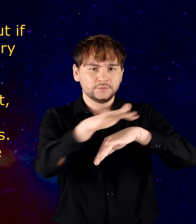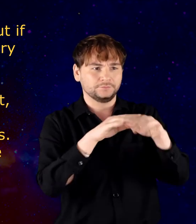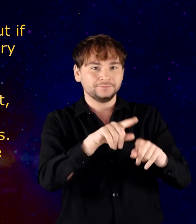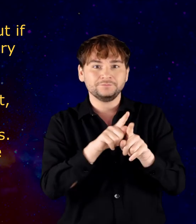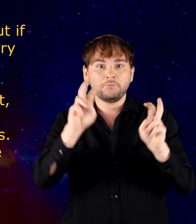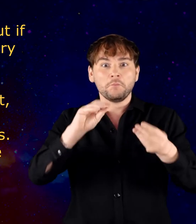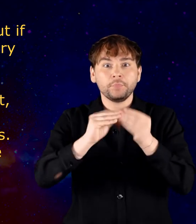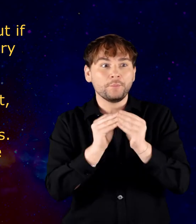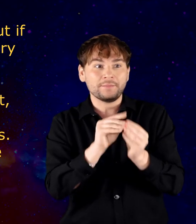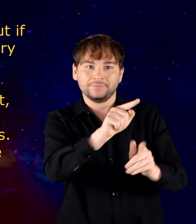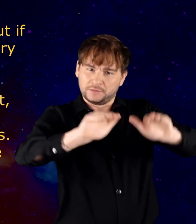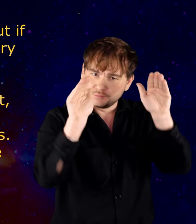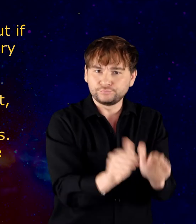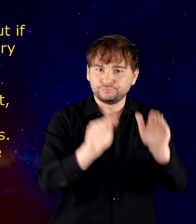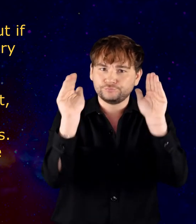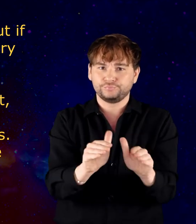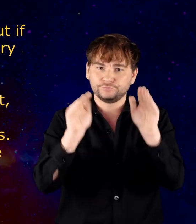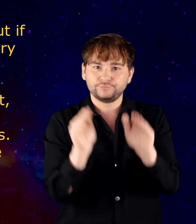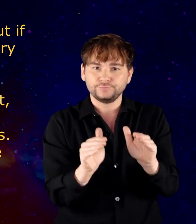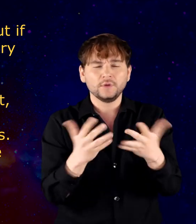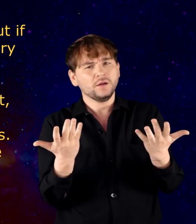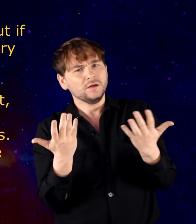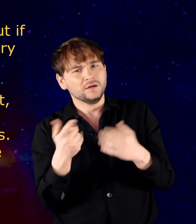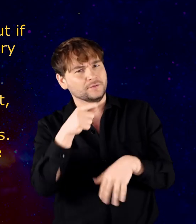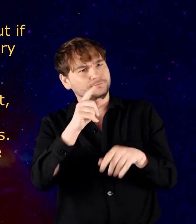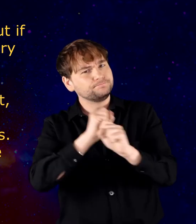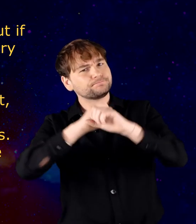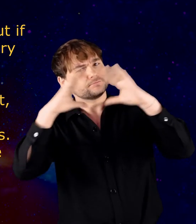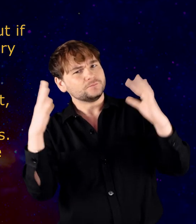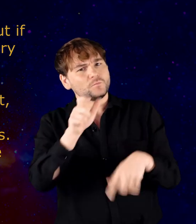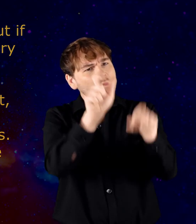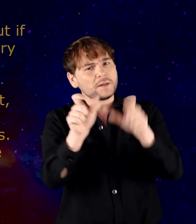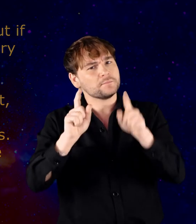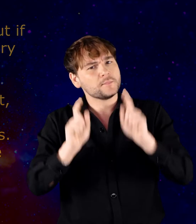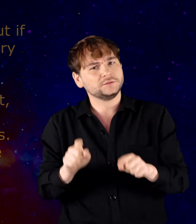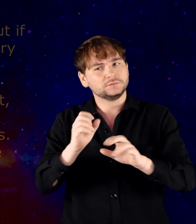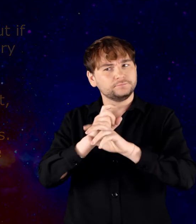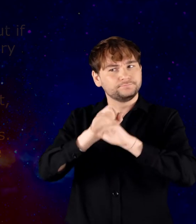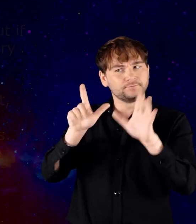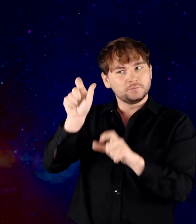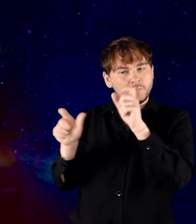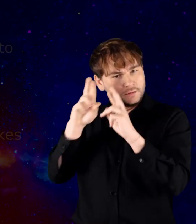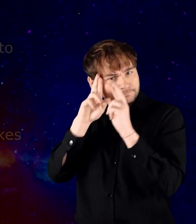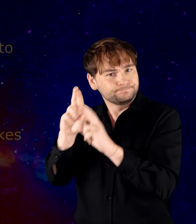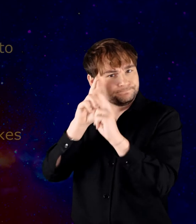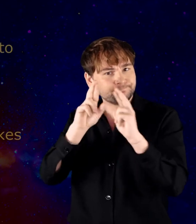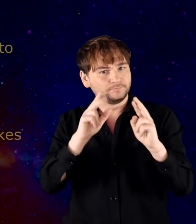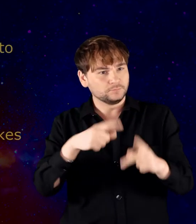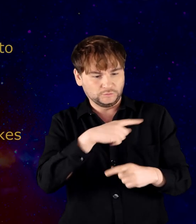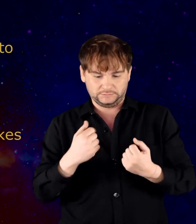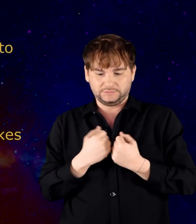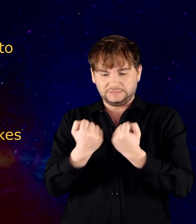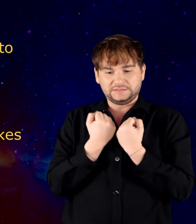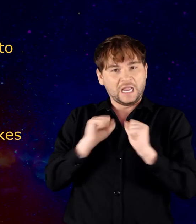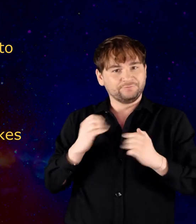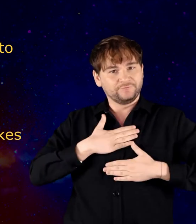stores take measures that people avoid risk as much as possible. Everybody has